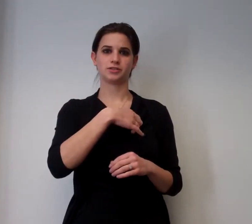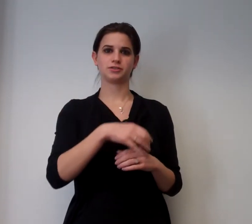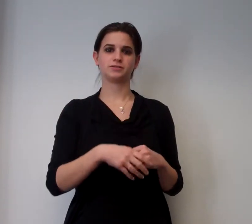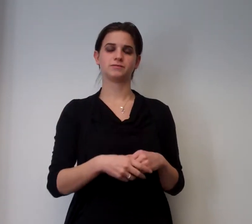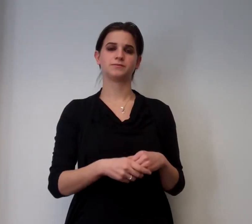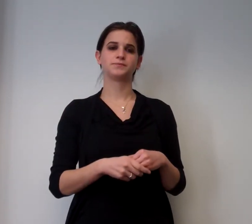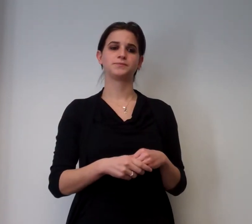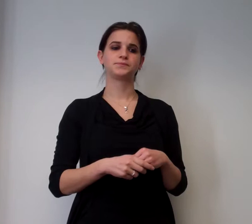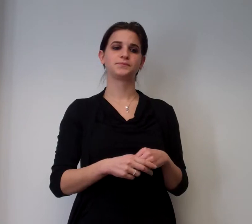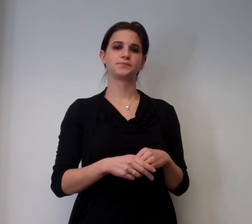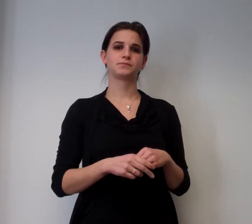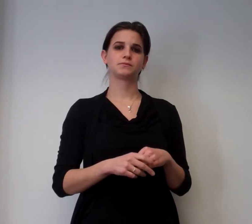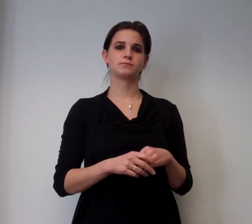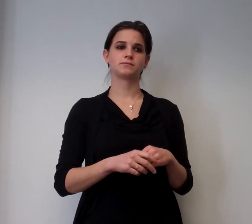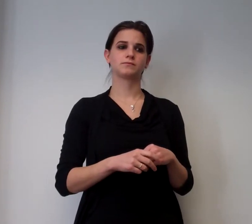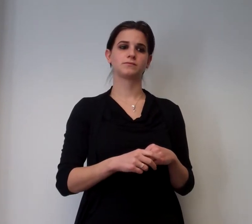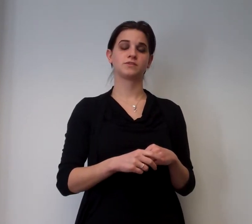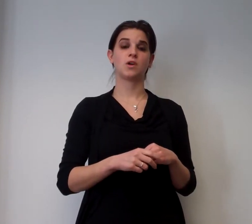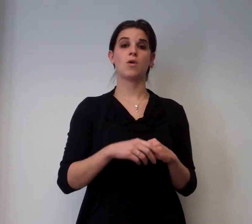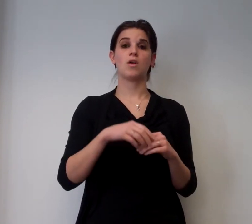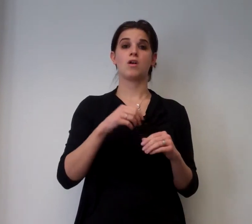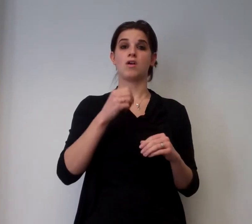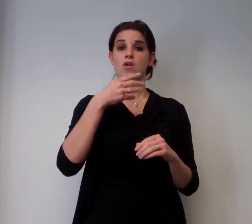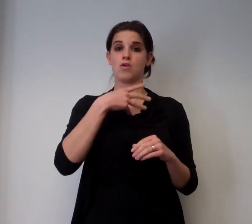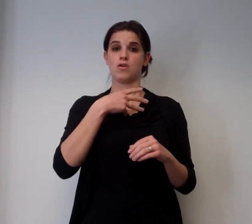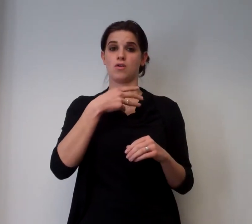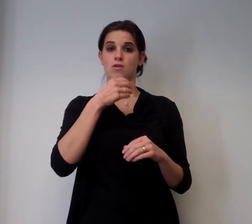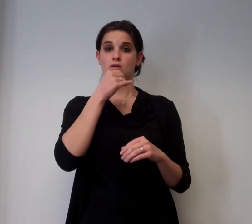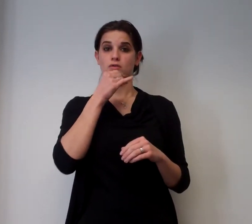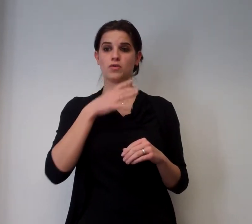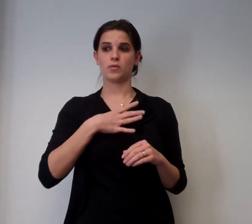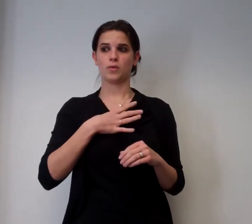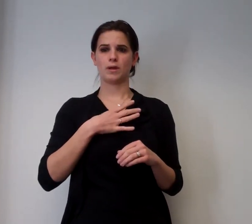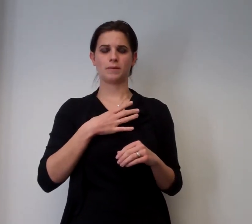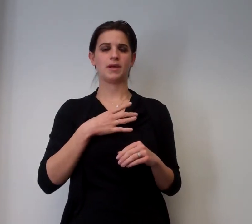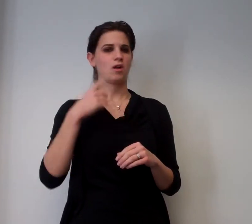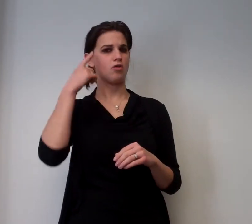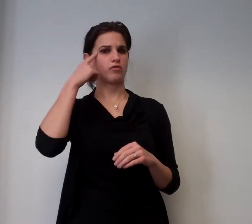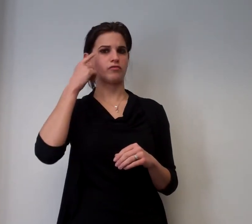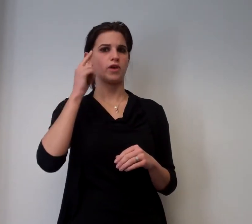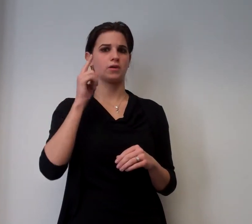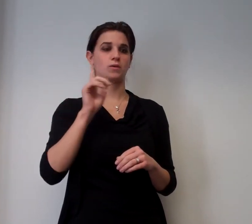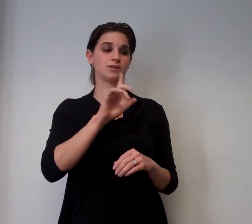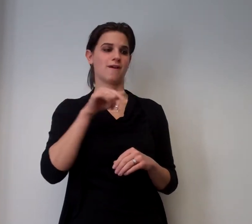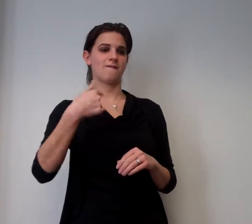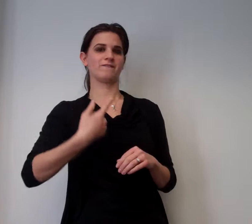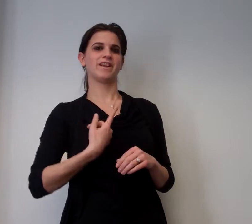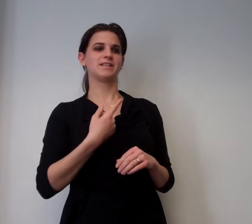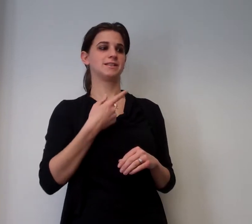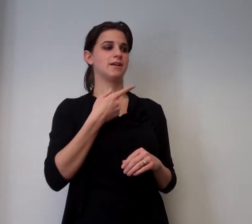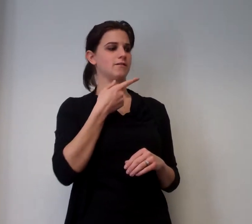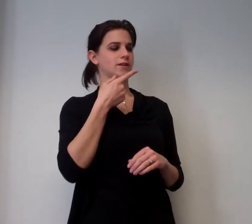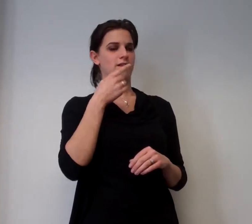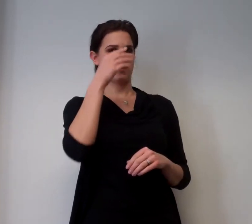she found very offensive. She went home and told her husband, and the young man was killed. He even